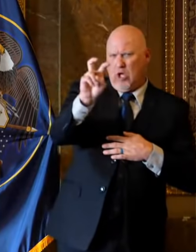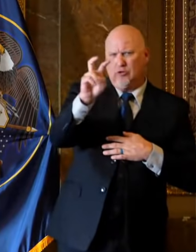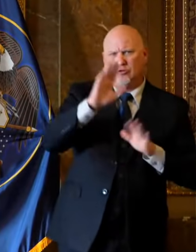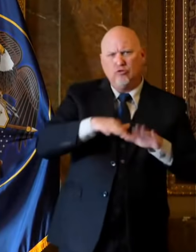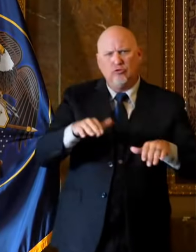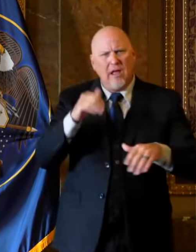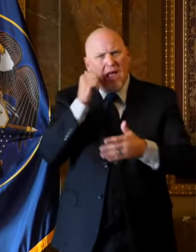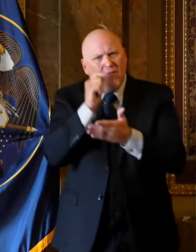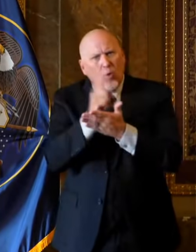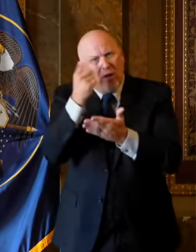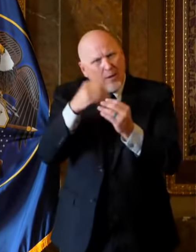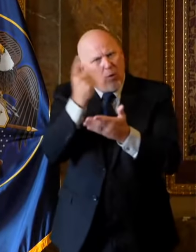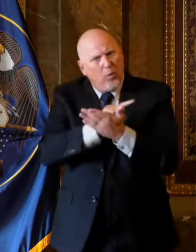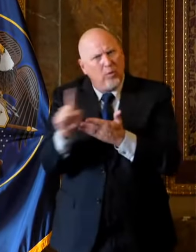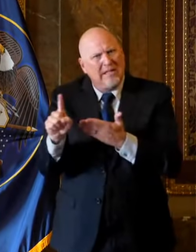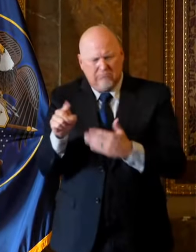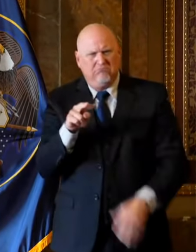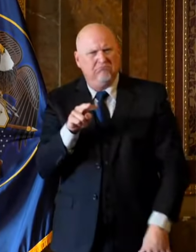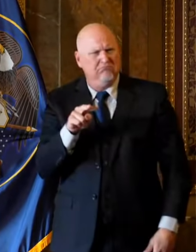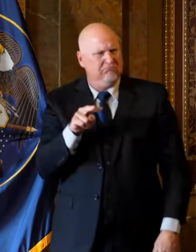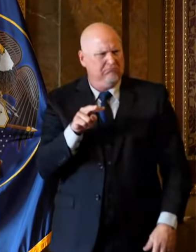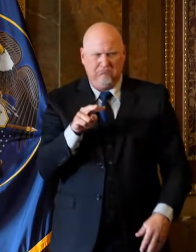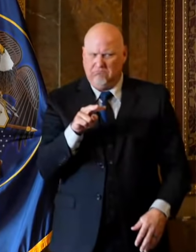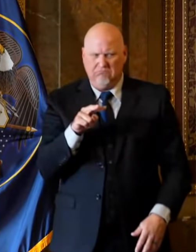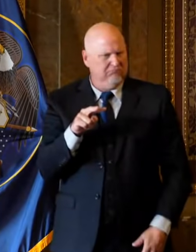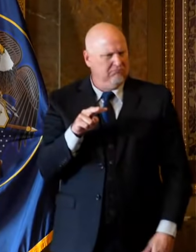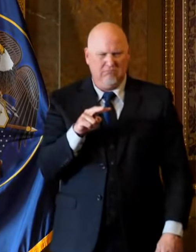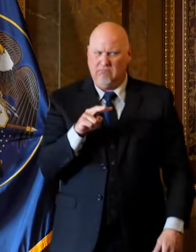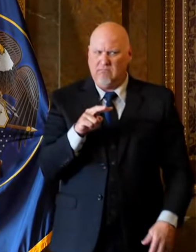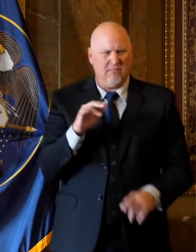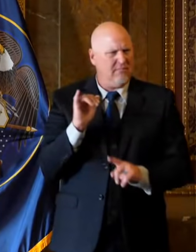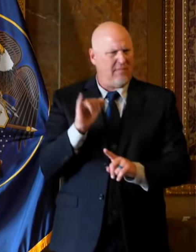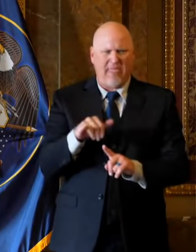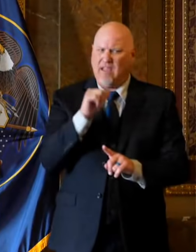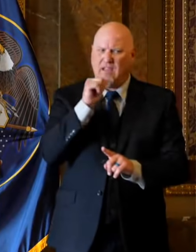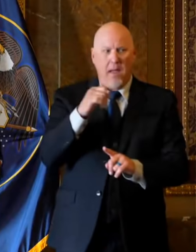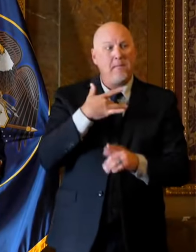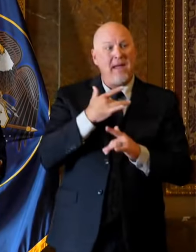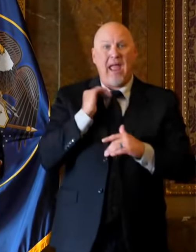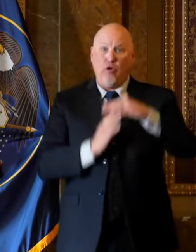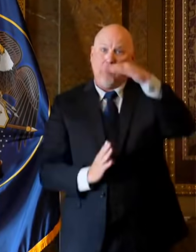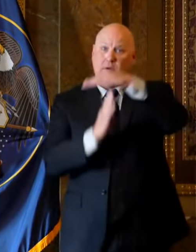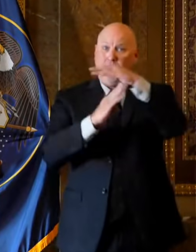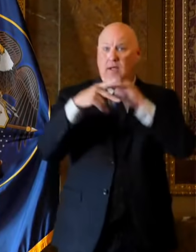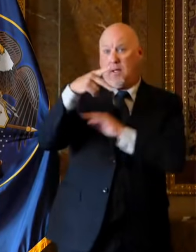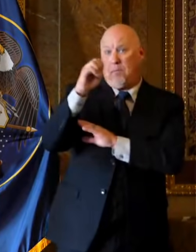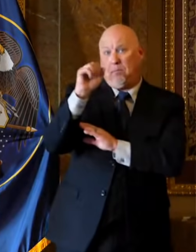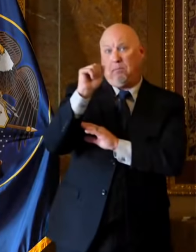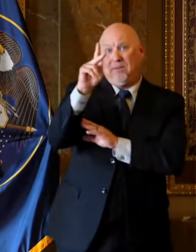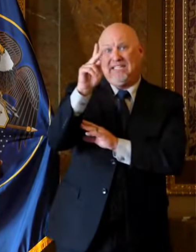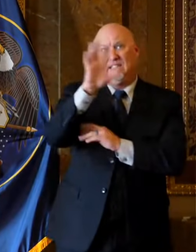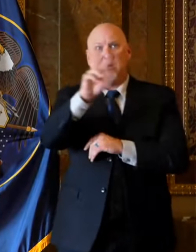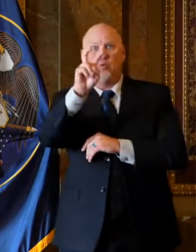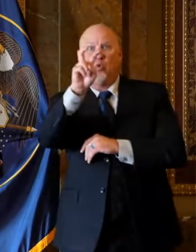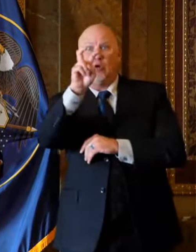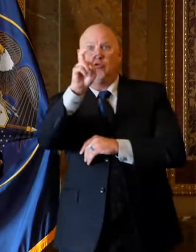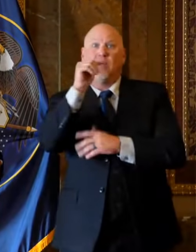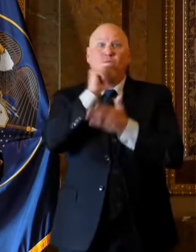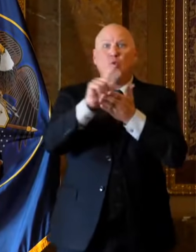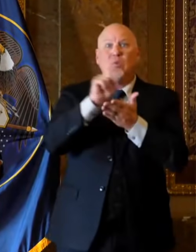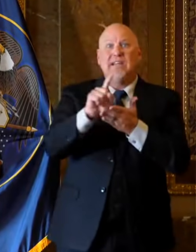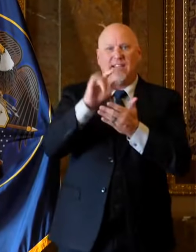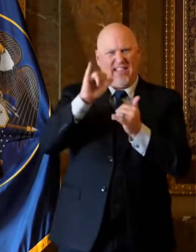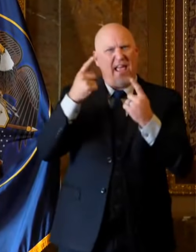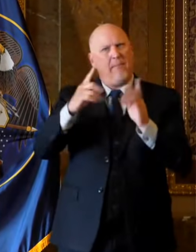COVID-19, we're seeing RSV and other respiratory illnesses quickly creep up. Finally, over the last few weeks, Primary Children's Hospital